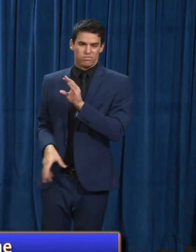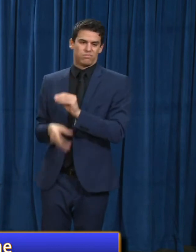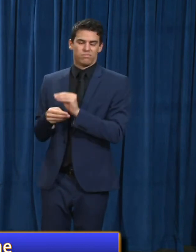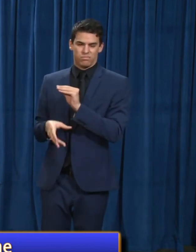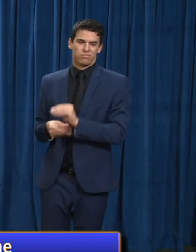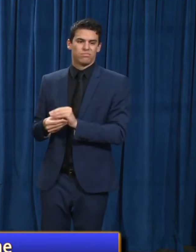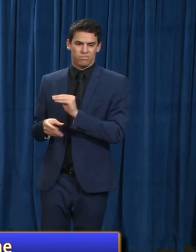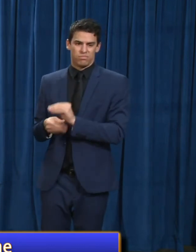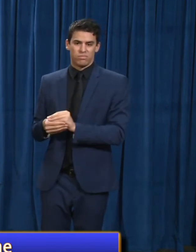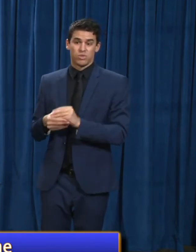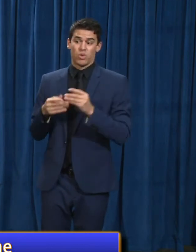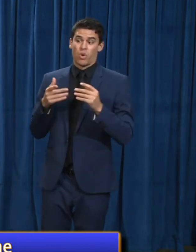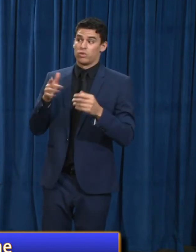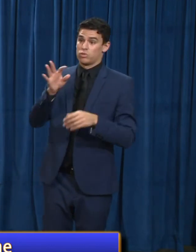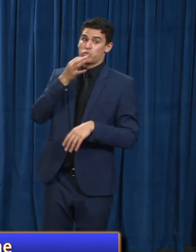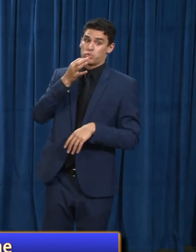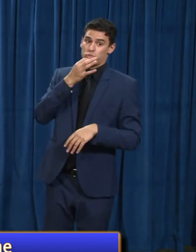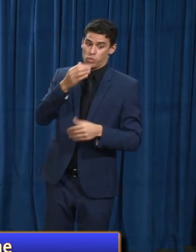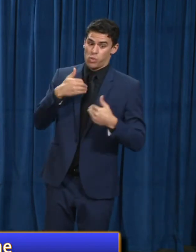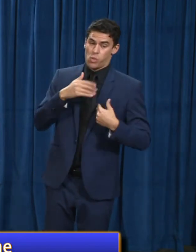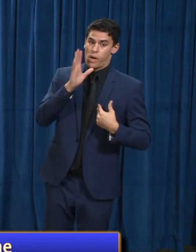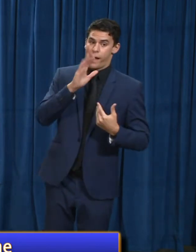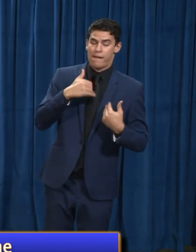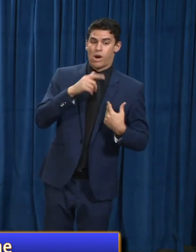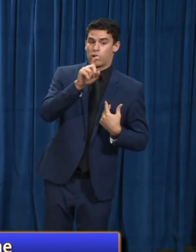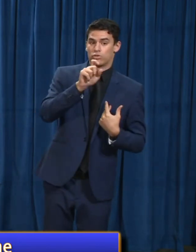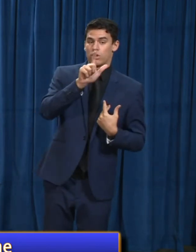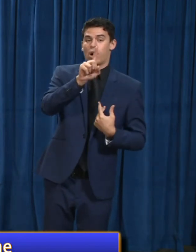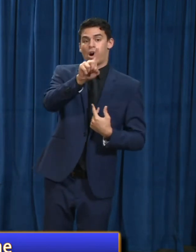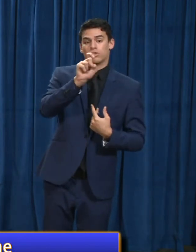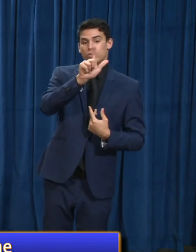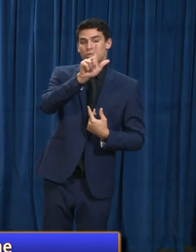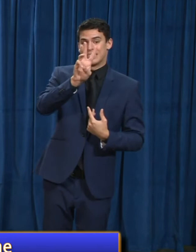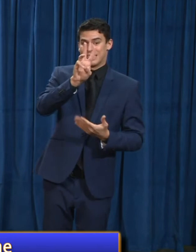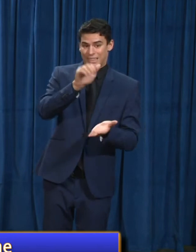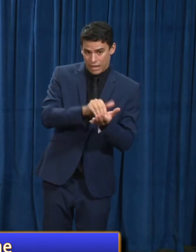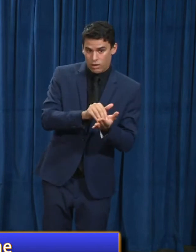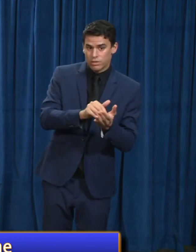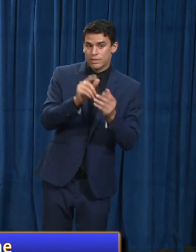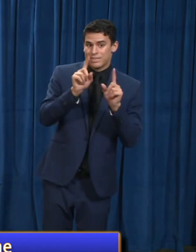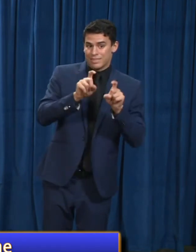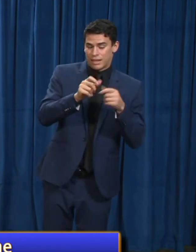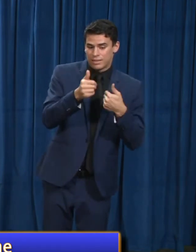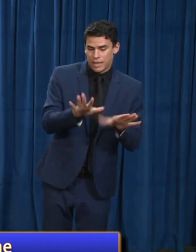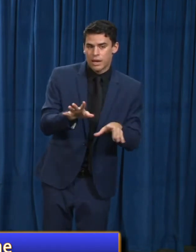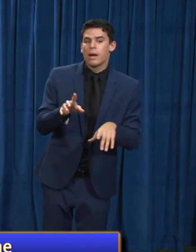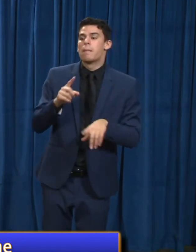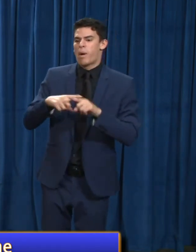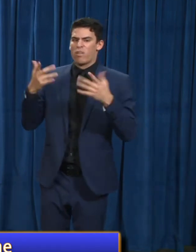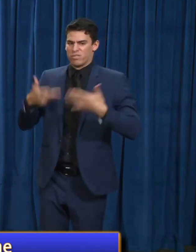200,000 additional test kits to be able to distribute to the schools, students, and employees.